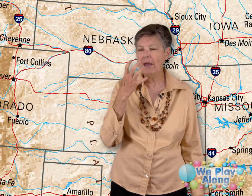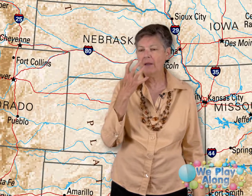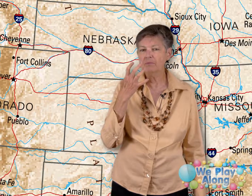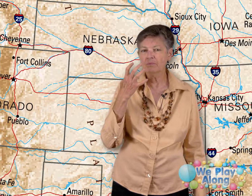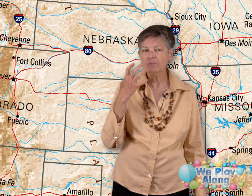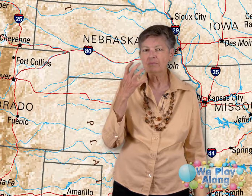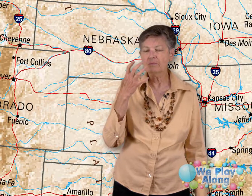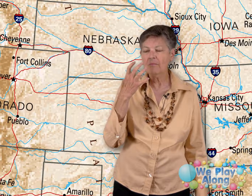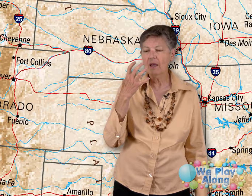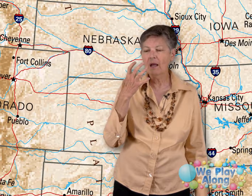okay,